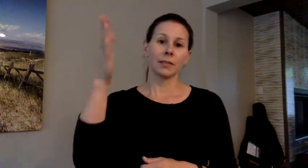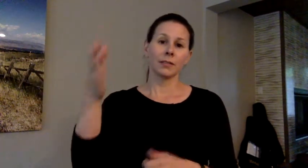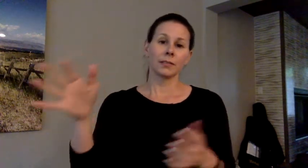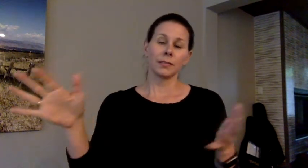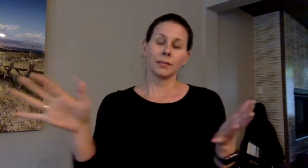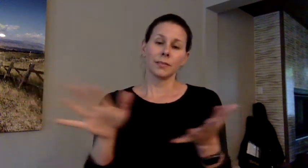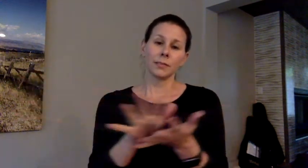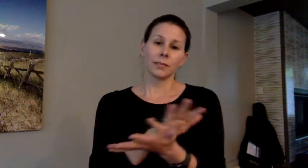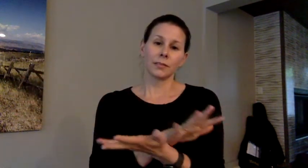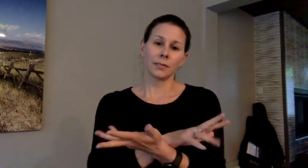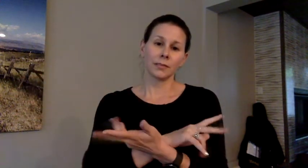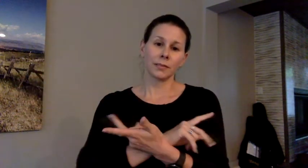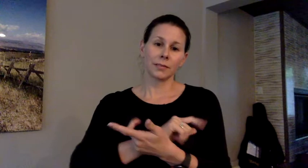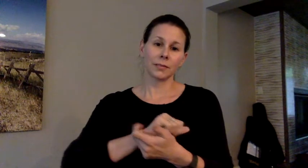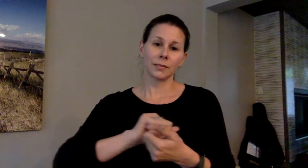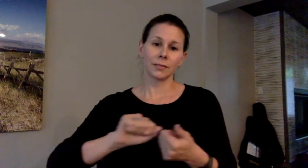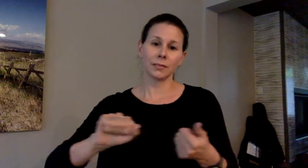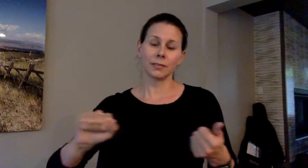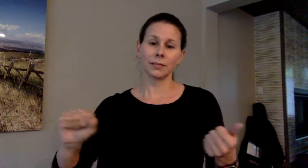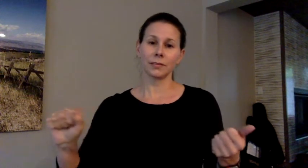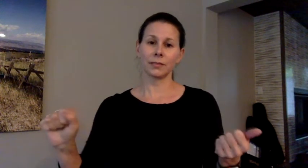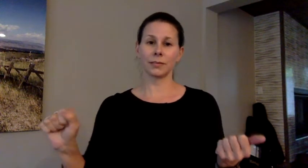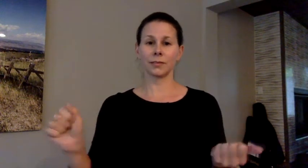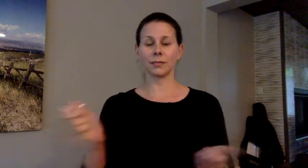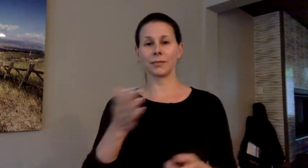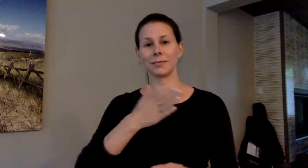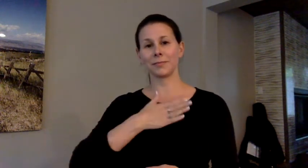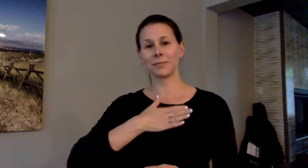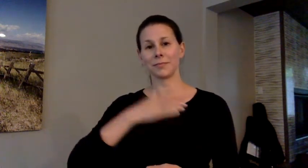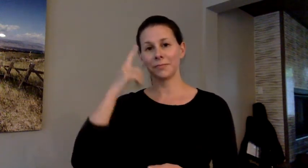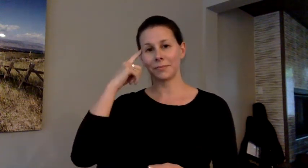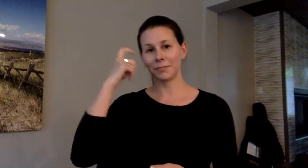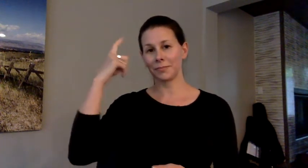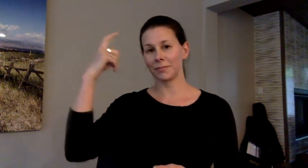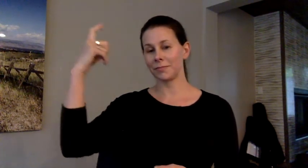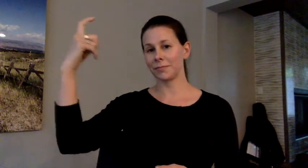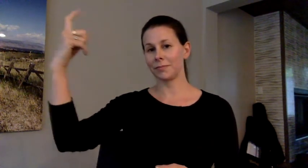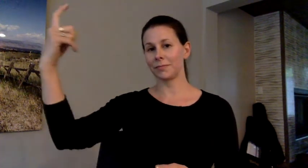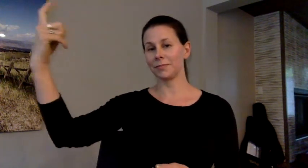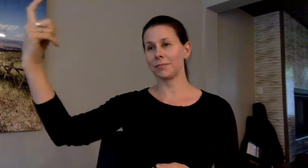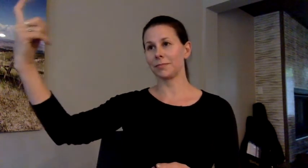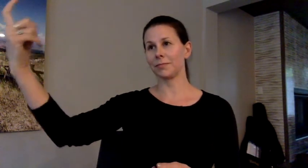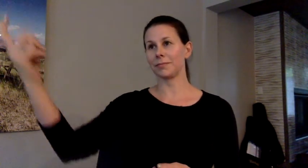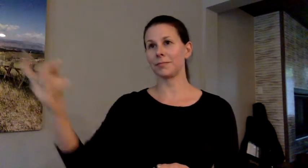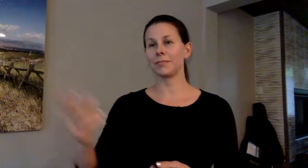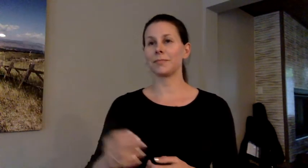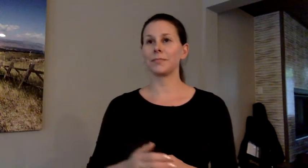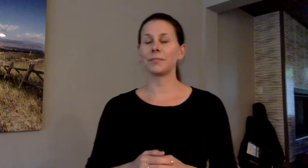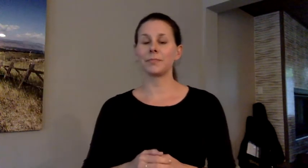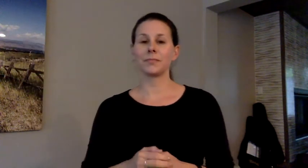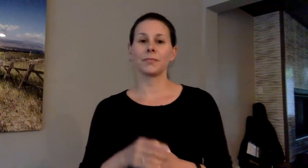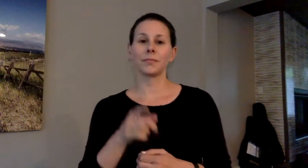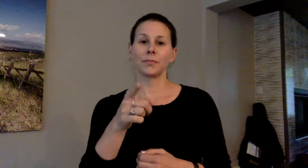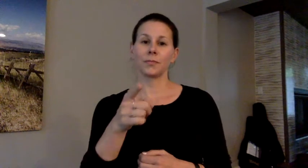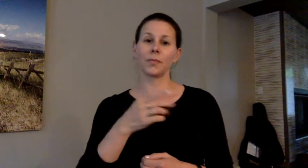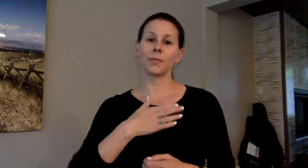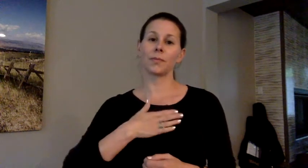you'll have shattered all my dreams. You are